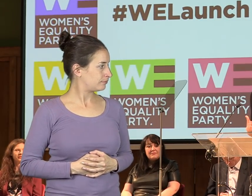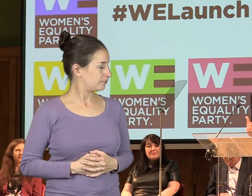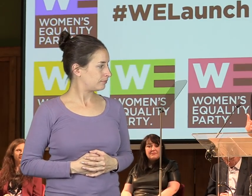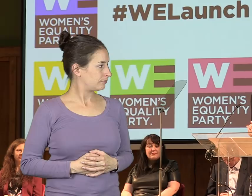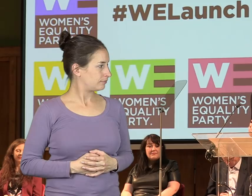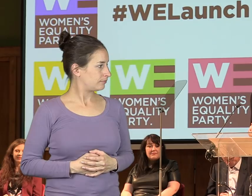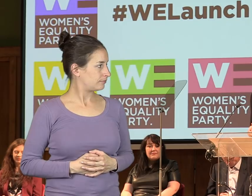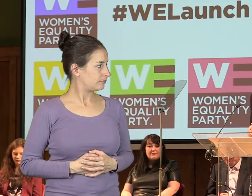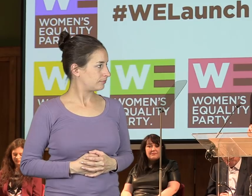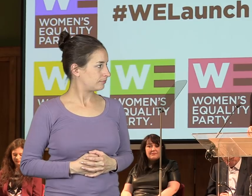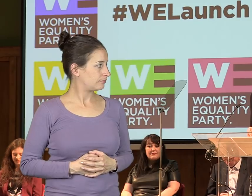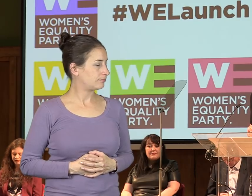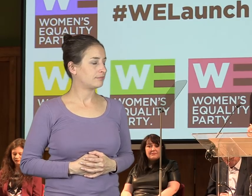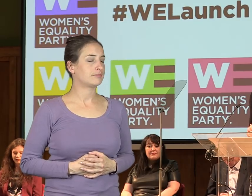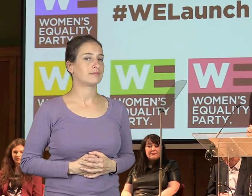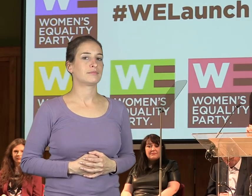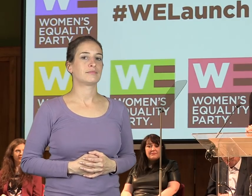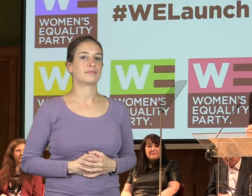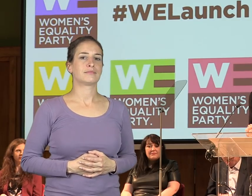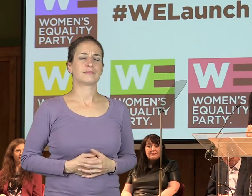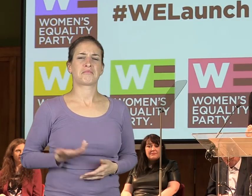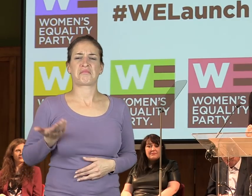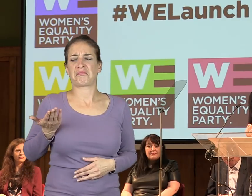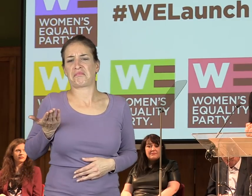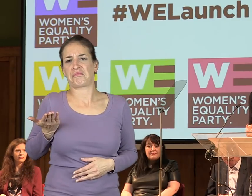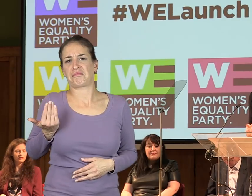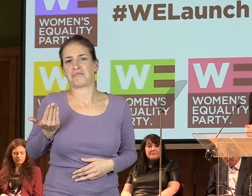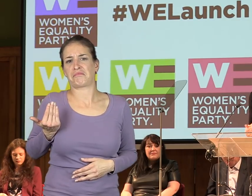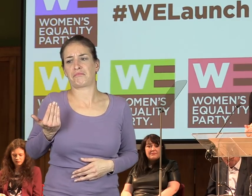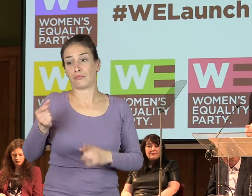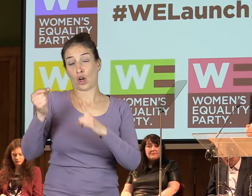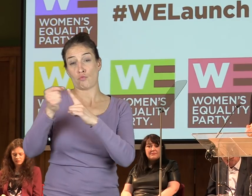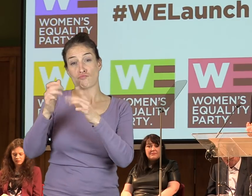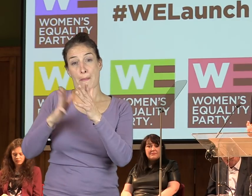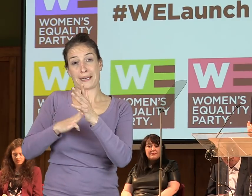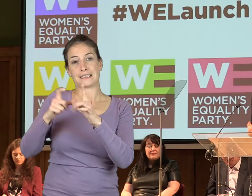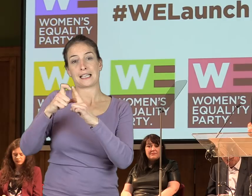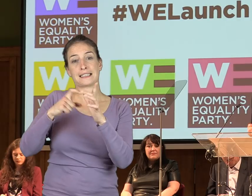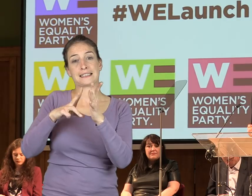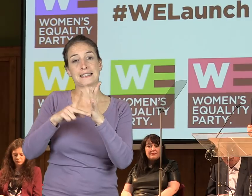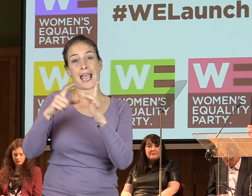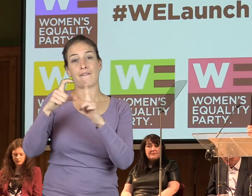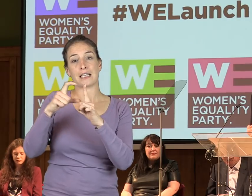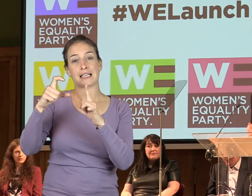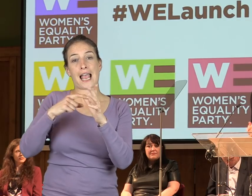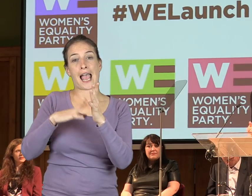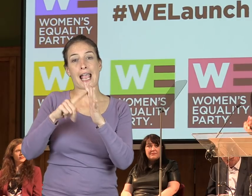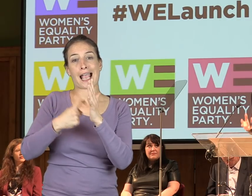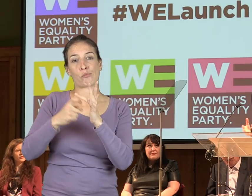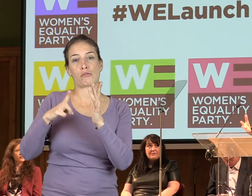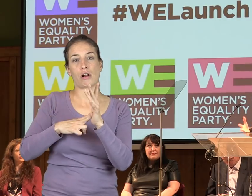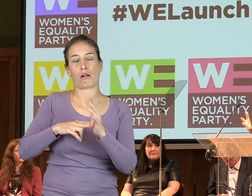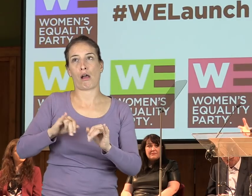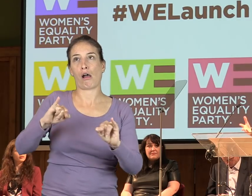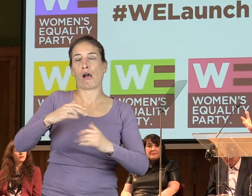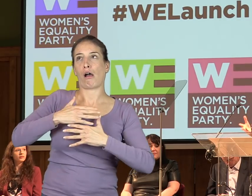Recently, the Prime Minister expressed concern that his 2 daughters would be disadvantaged because of their gender. He said, "You